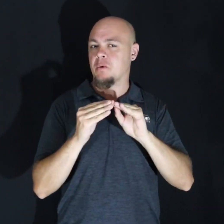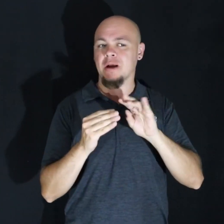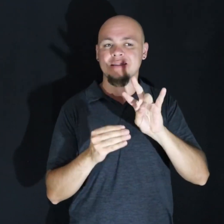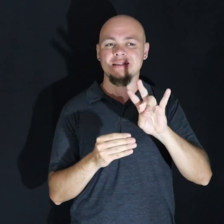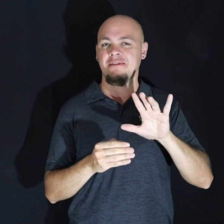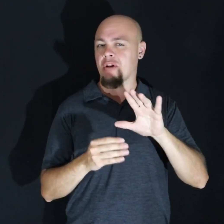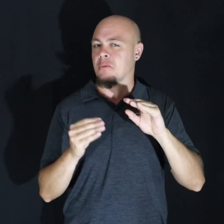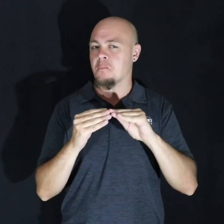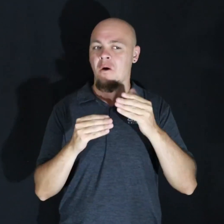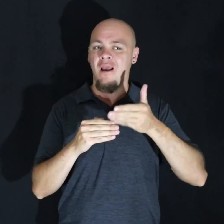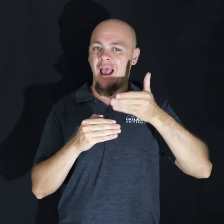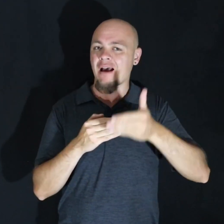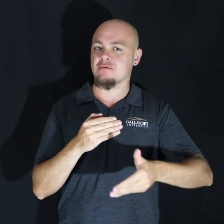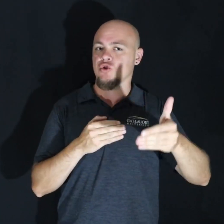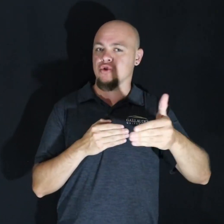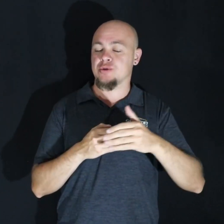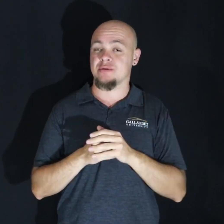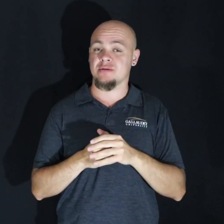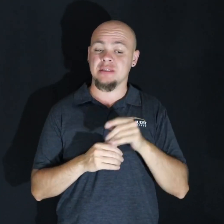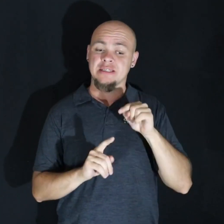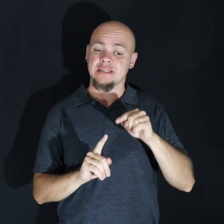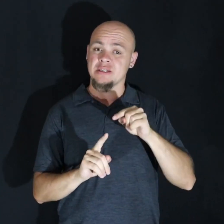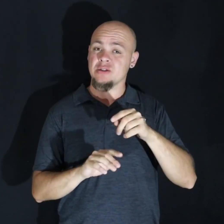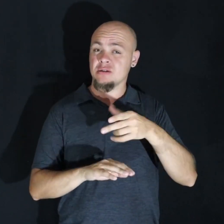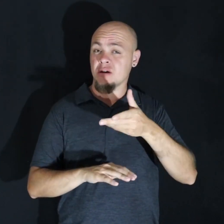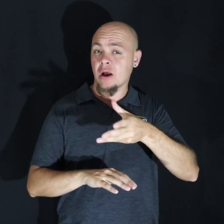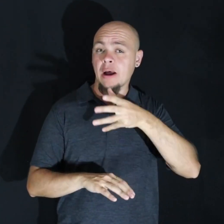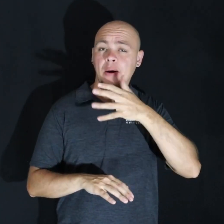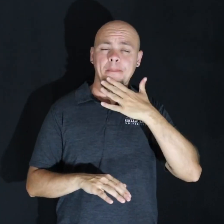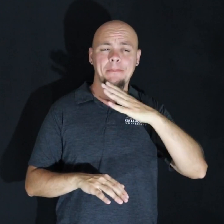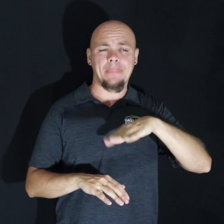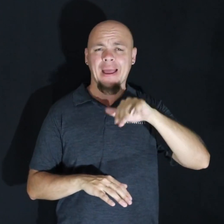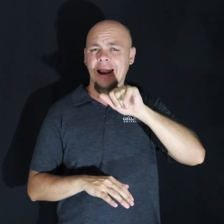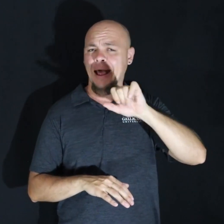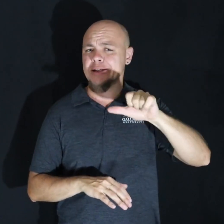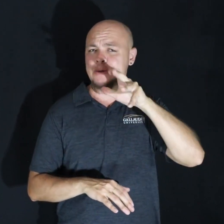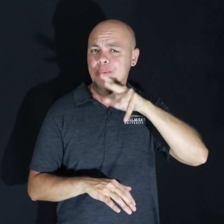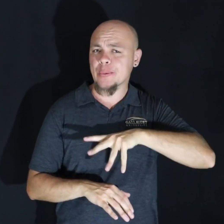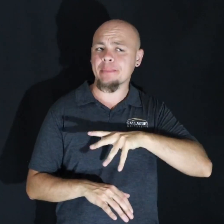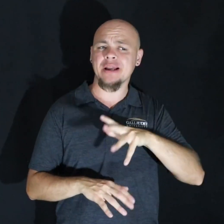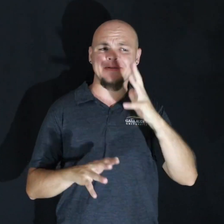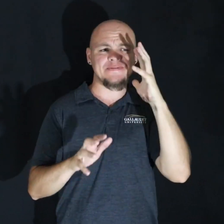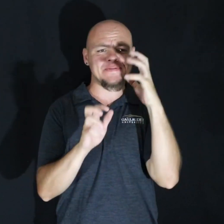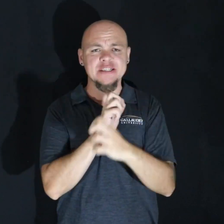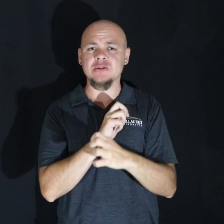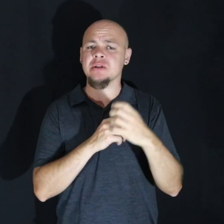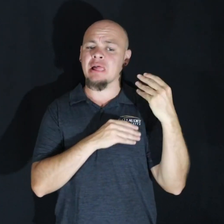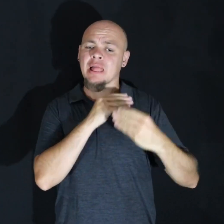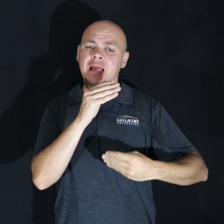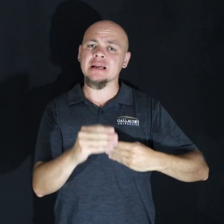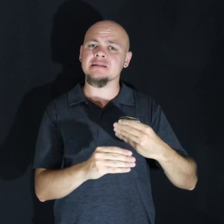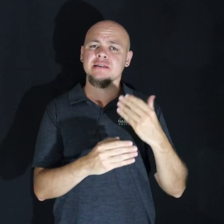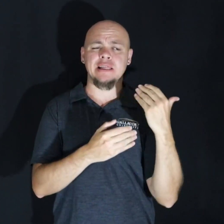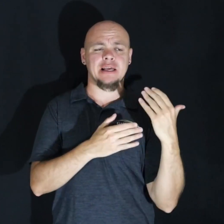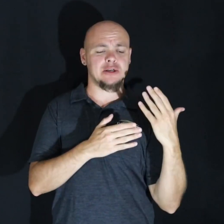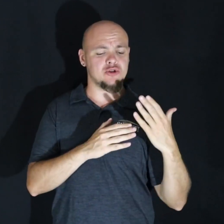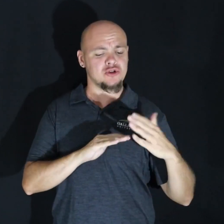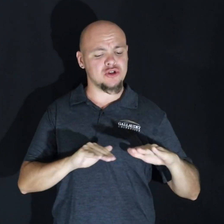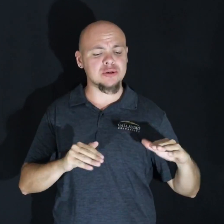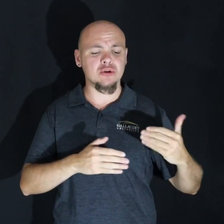more after that. Here lies a badass woman, a fierce woman, carrying legacies like they are her children on her back,